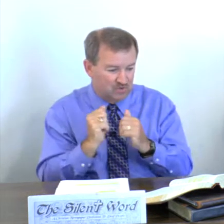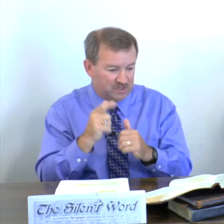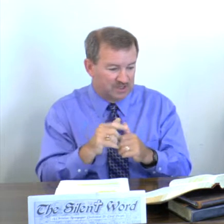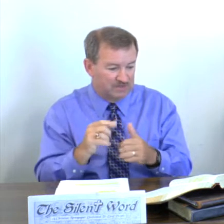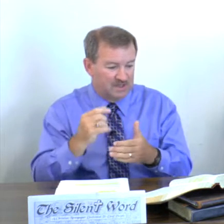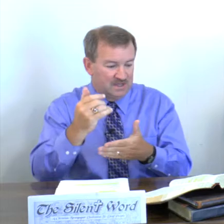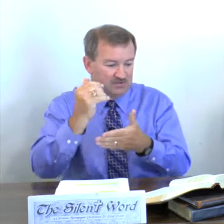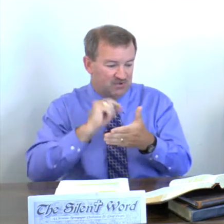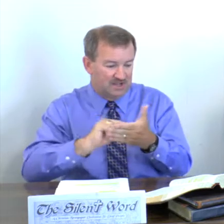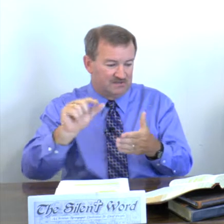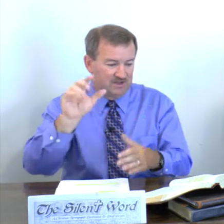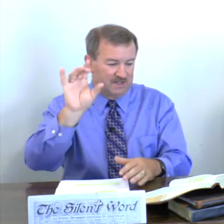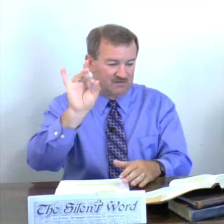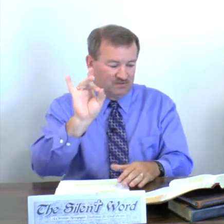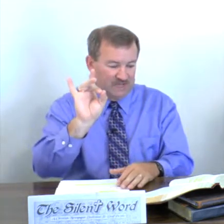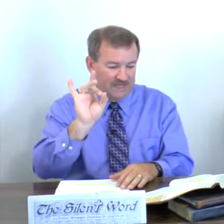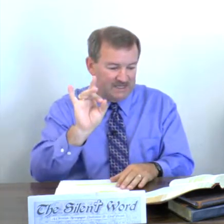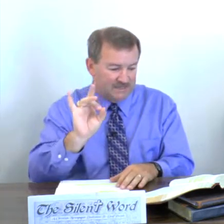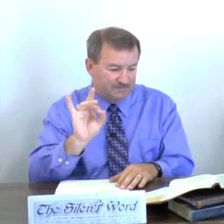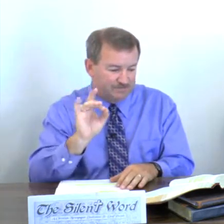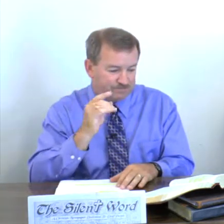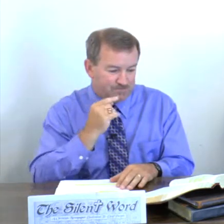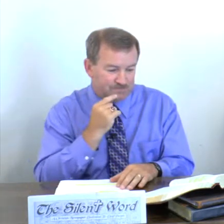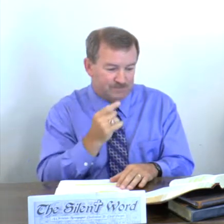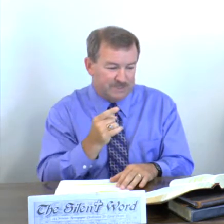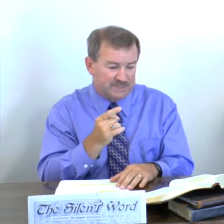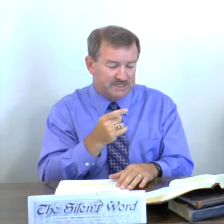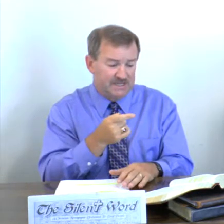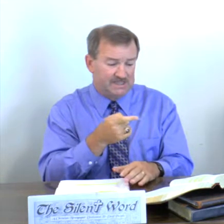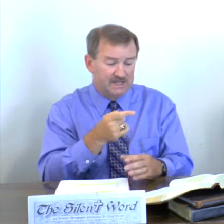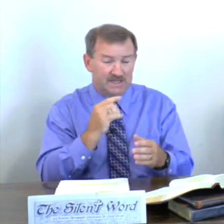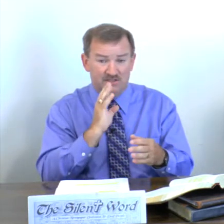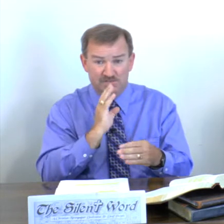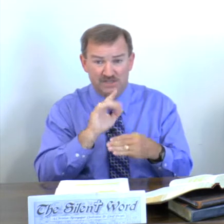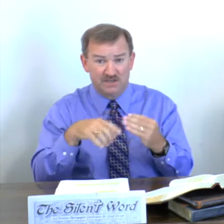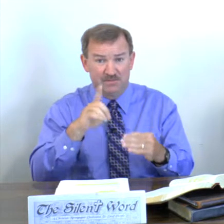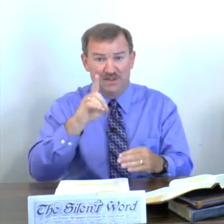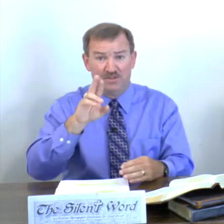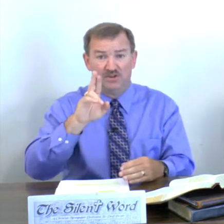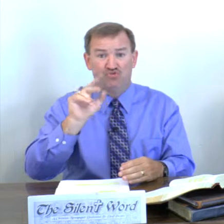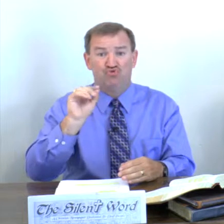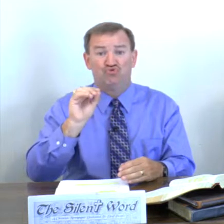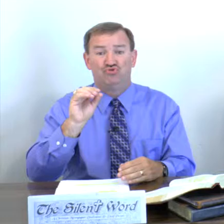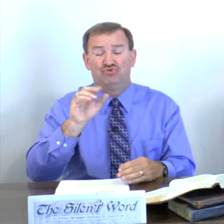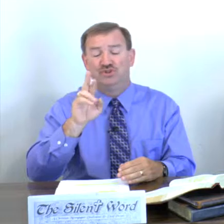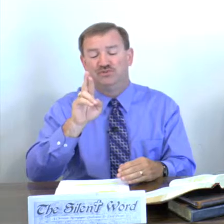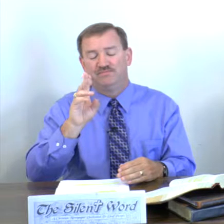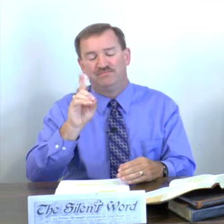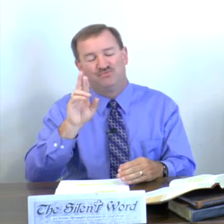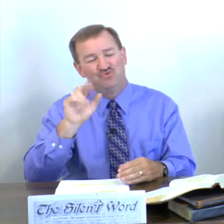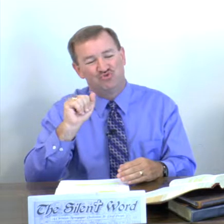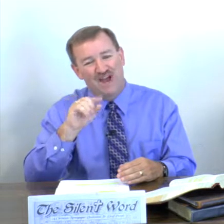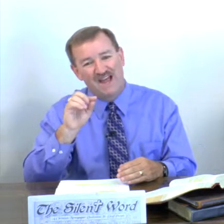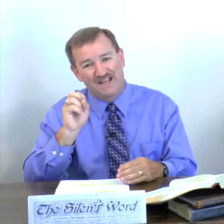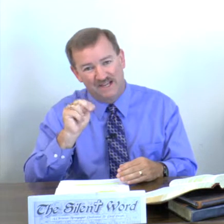with him. Drop down to verse 8. It says, and it's speaking about the dragon